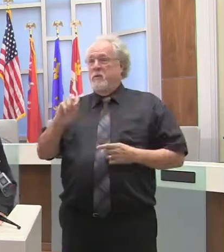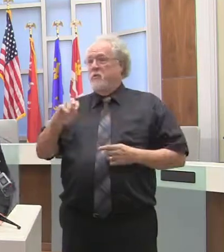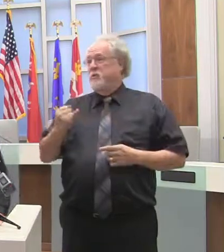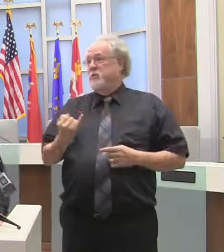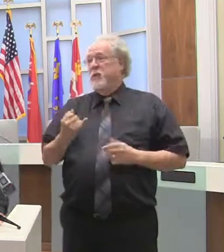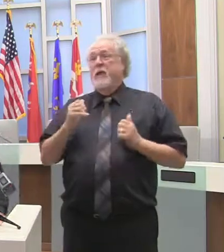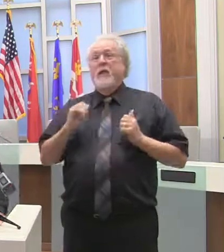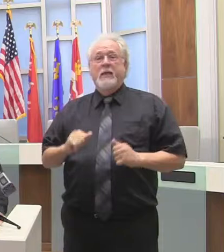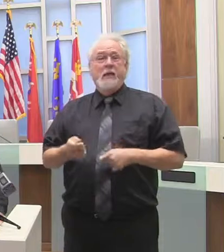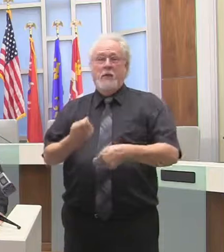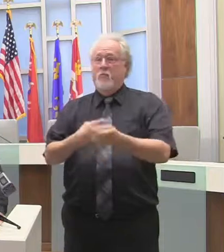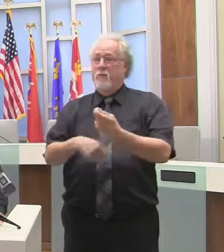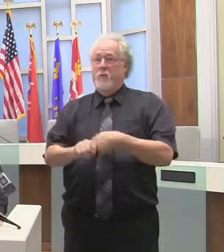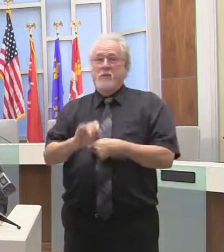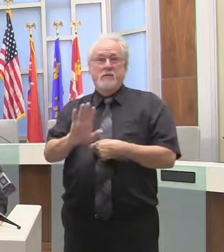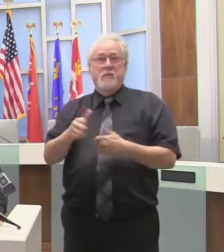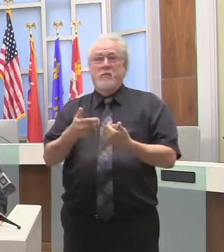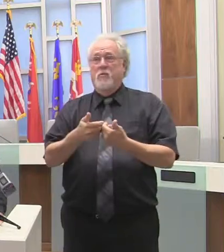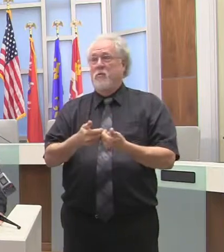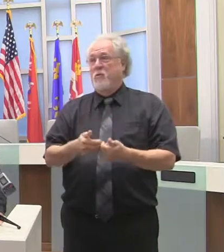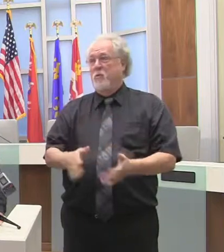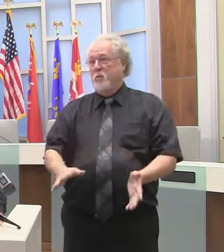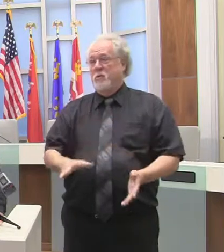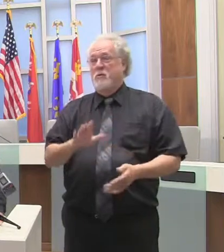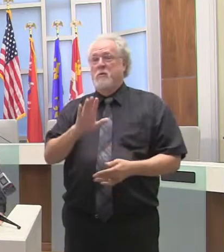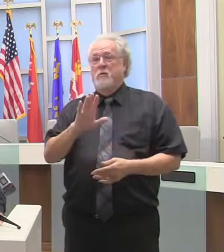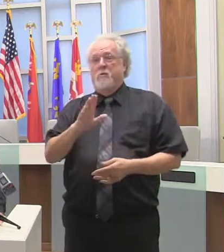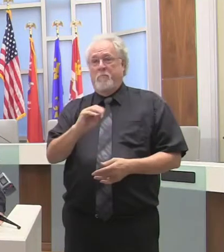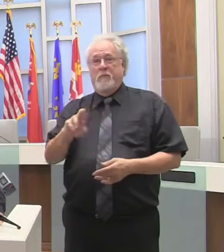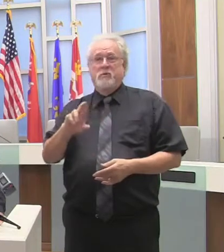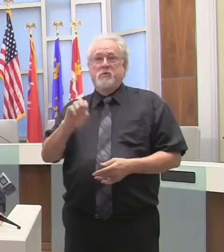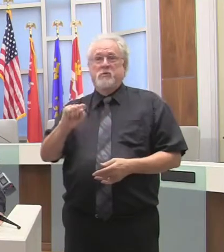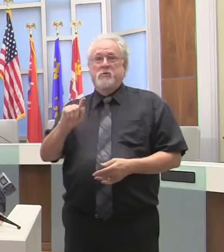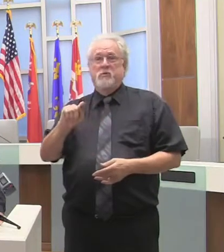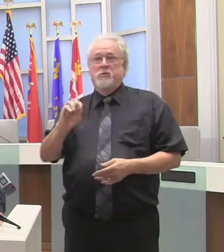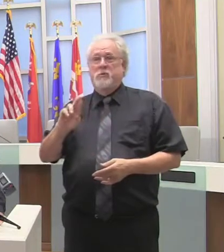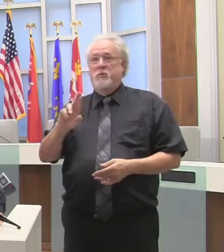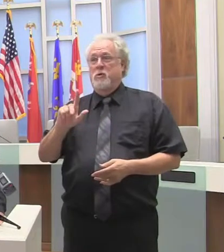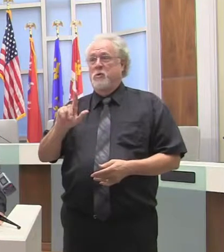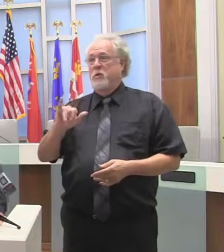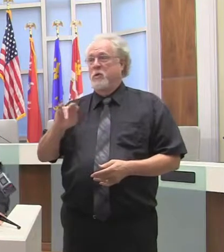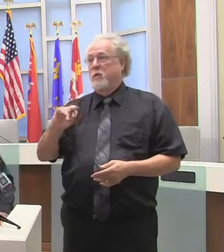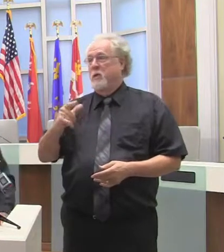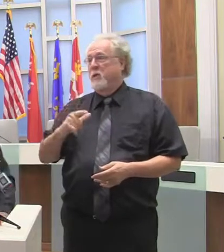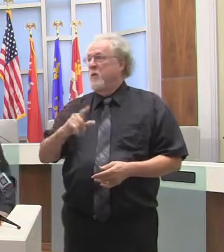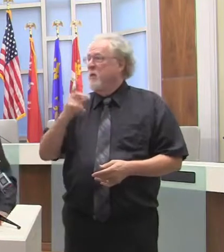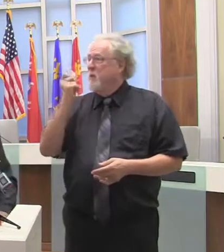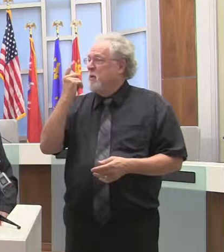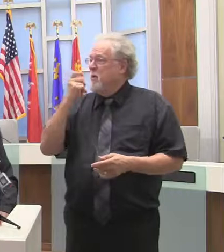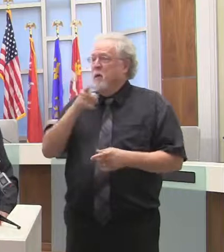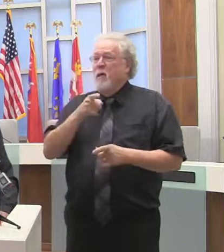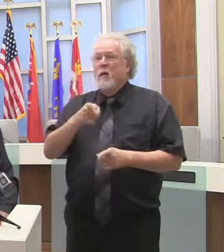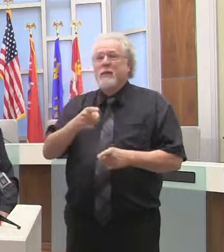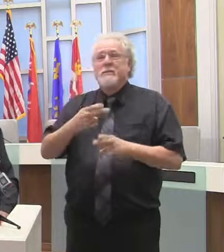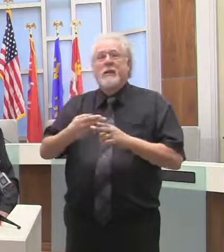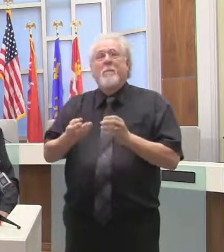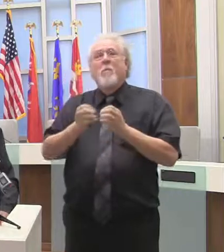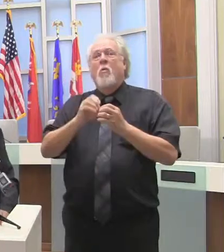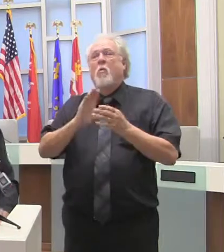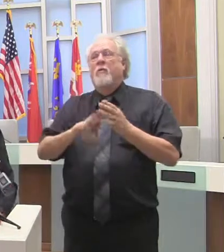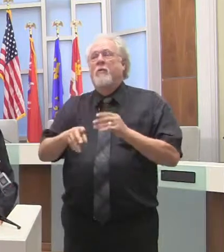Justice can replace the loss of Mr. Sterling. You see, Mr. Sterling's name is more